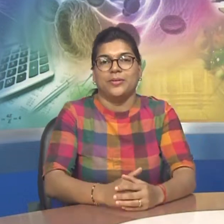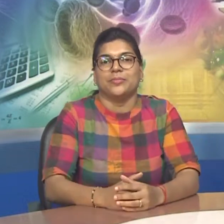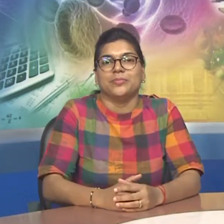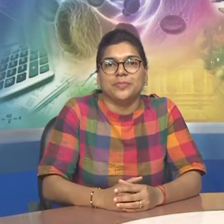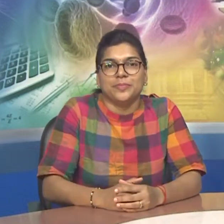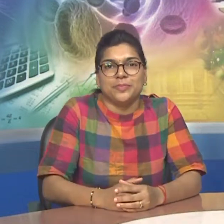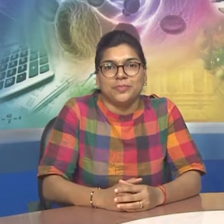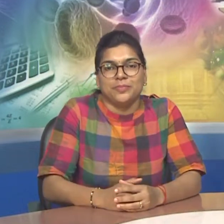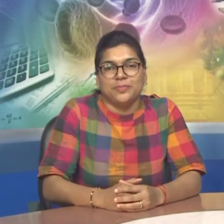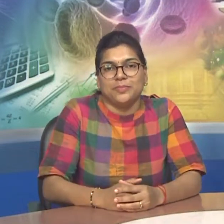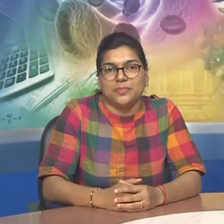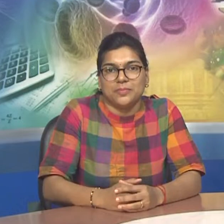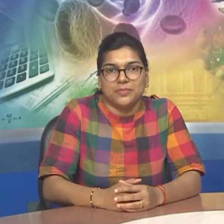Break.